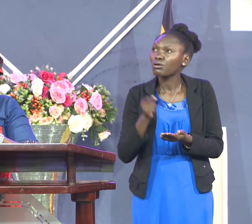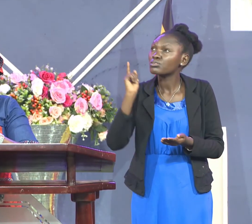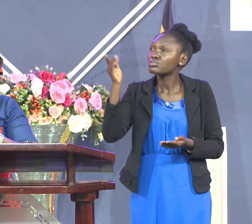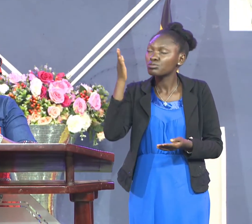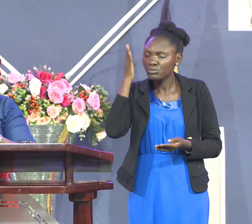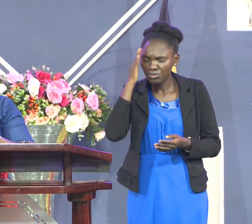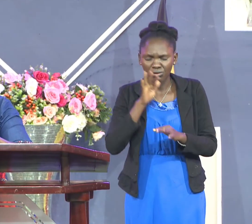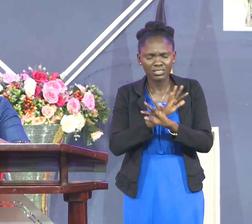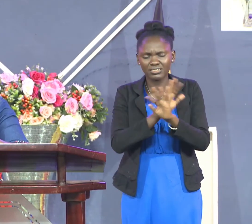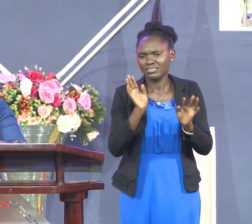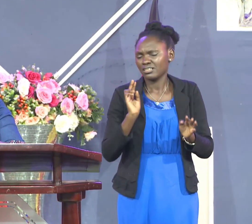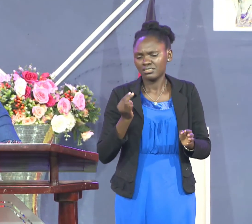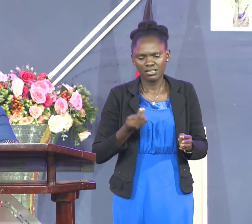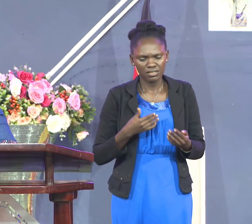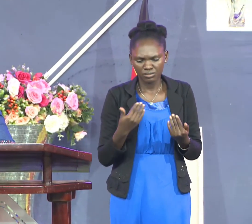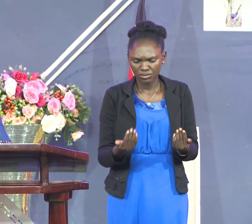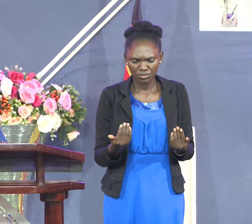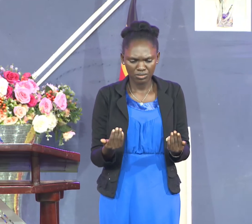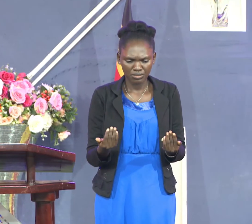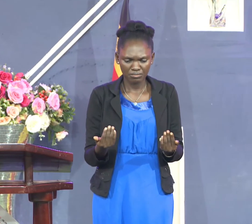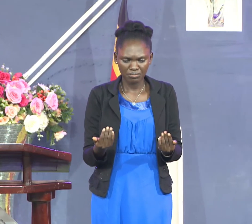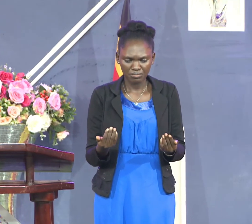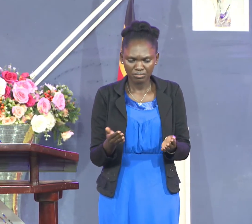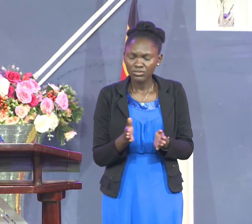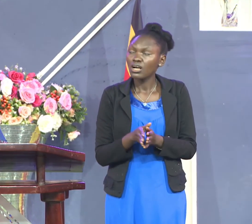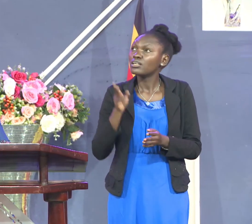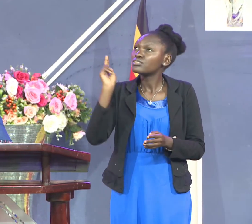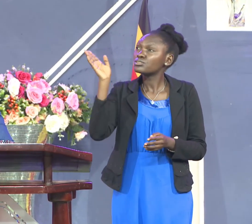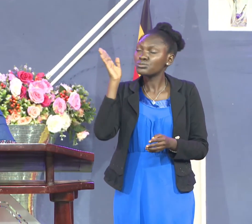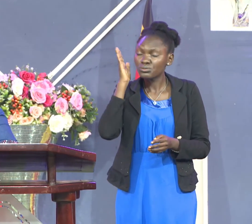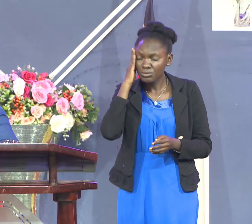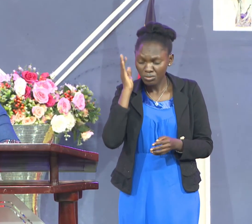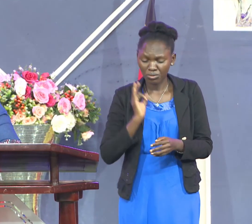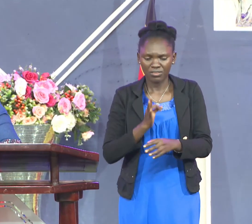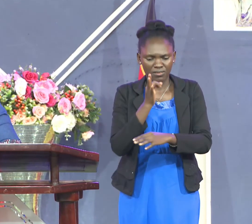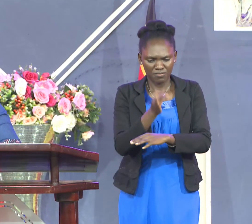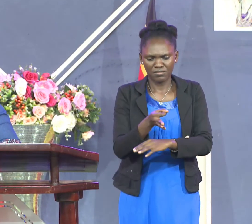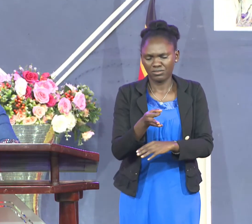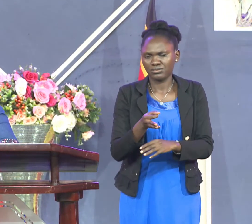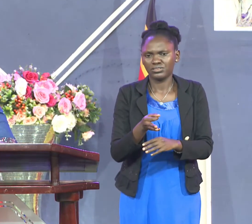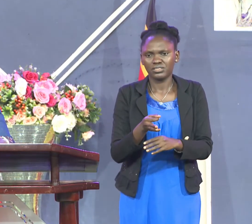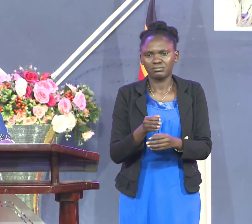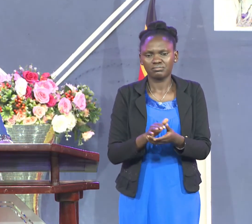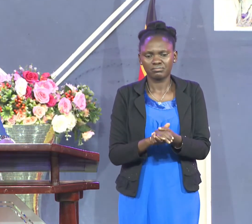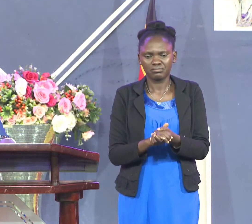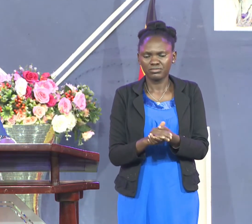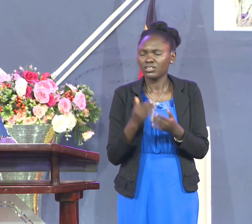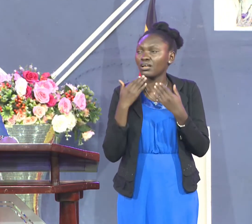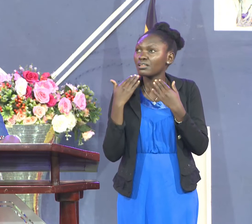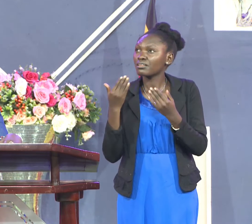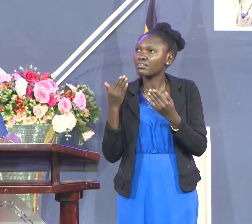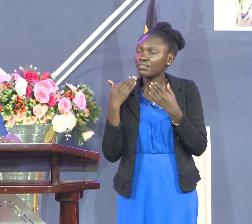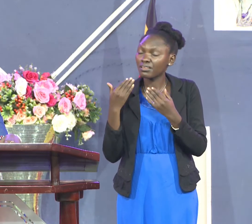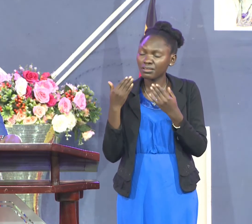gw'obategeerera gw'obamanyi because you know them era gw'omanyi amagenda gaabwe you know their destiny tweyanziza nnyo emmere namu